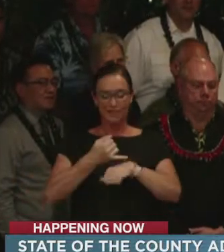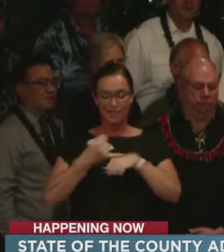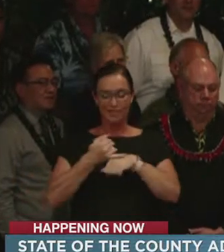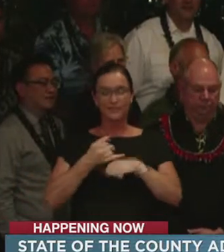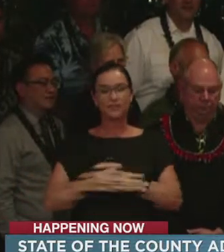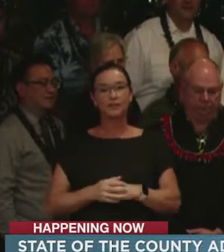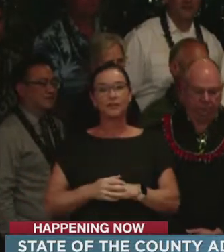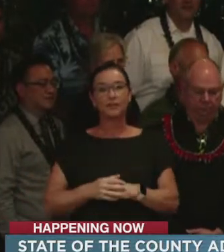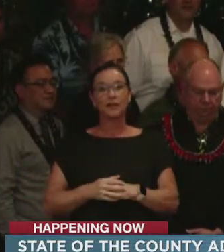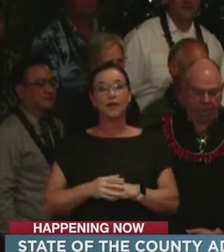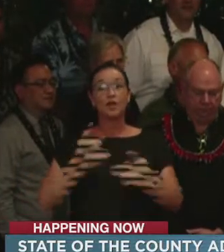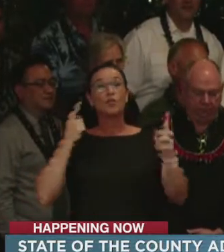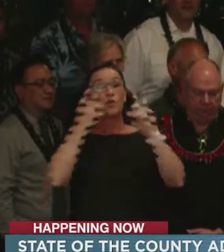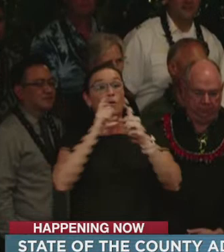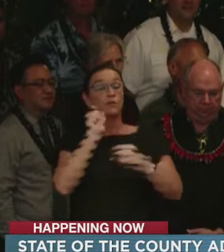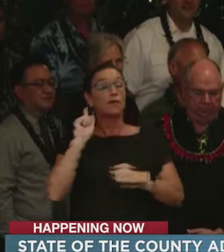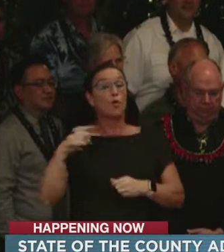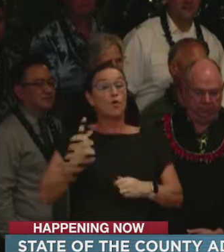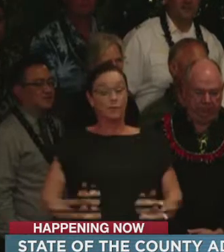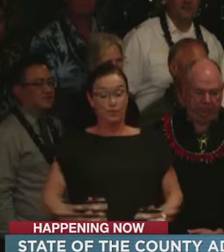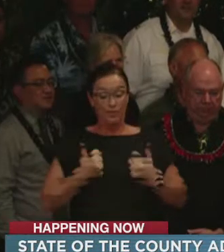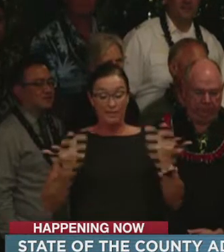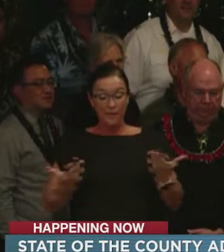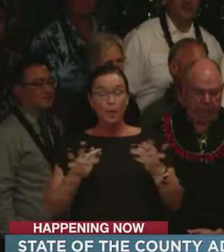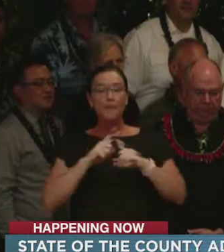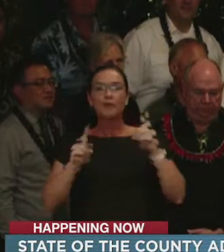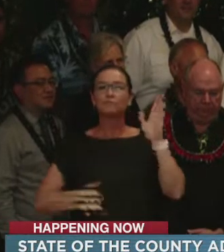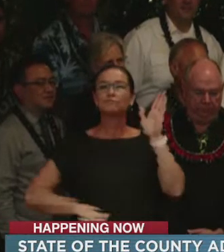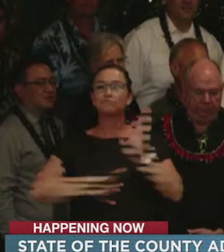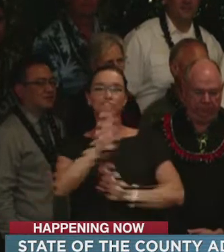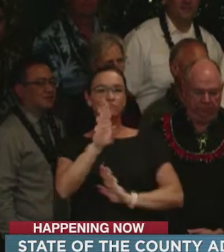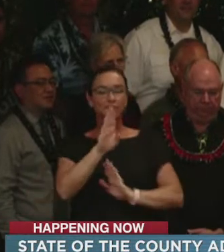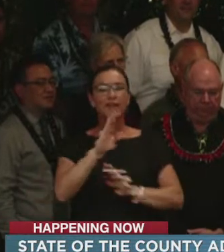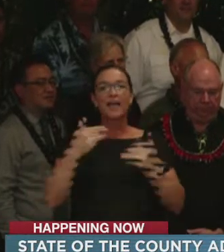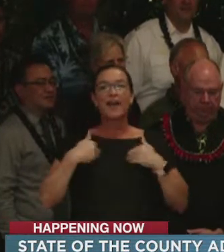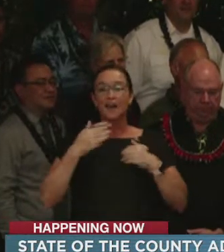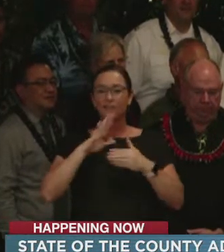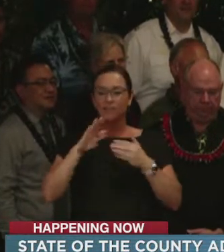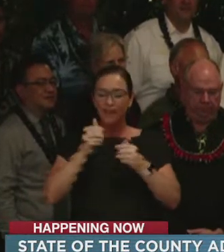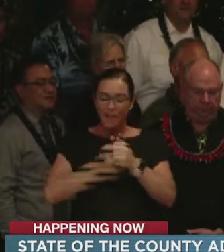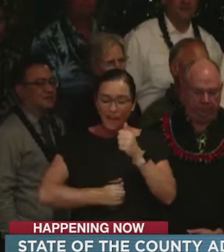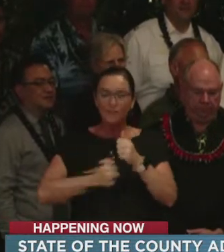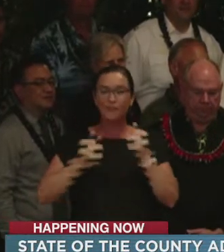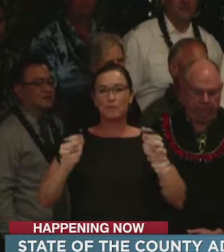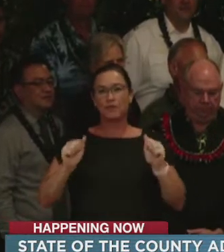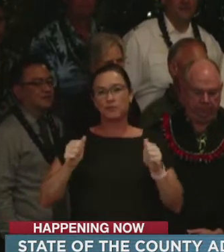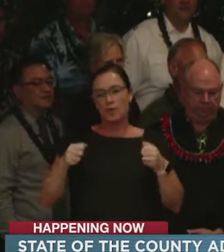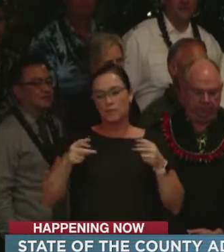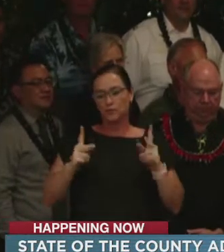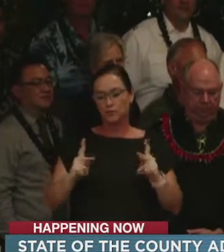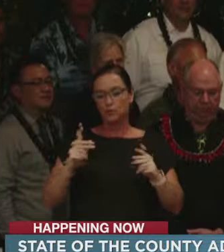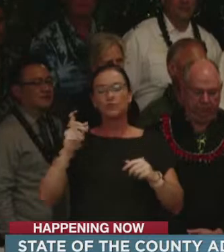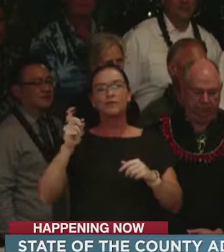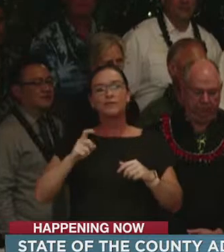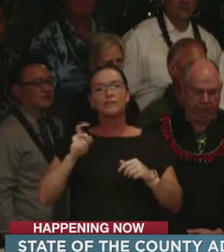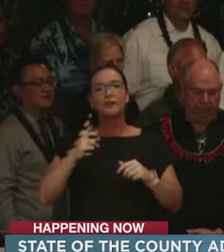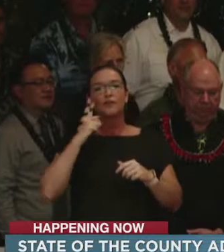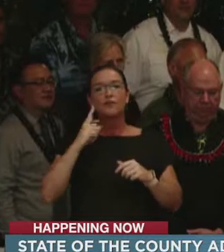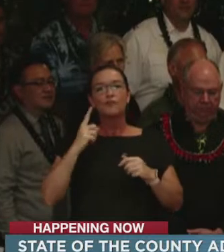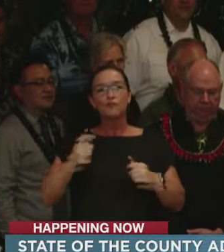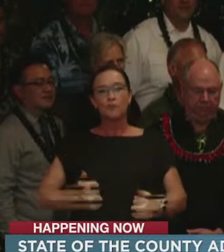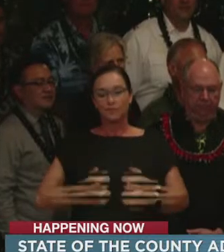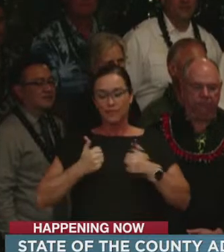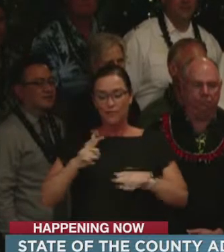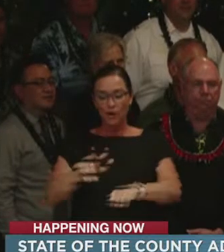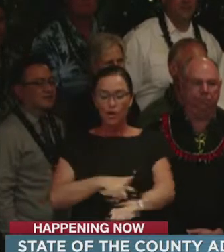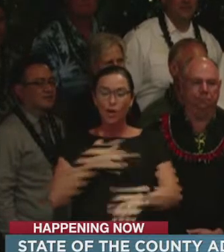be able to live here, but to thrive here, having every opportunity necessary to live a long, healthy,